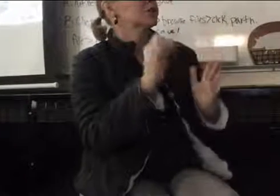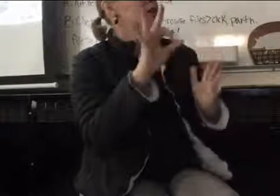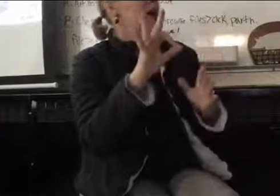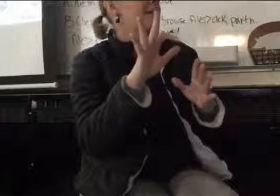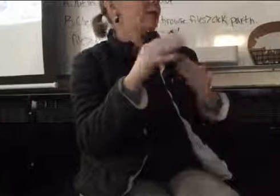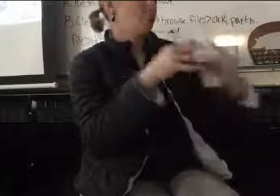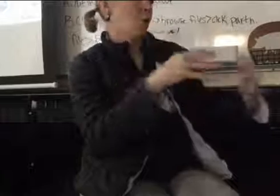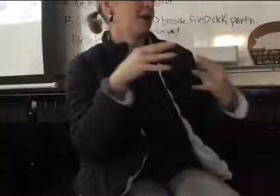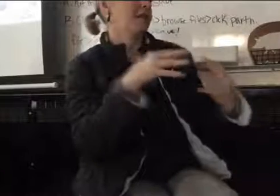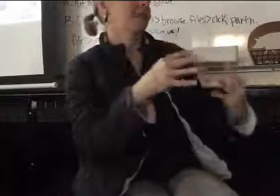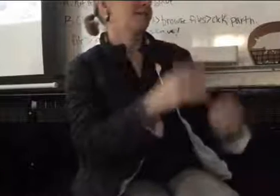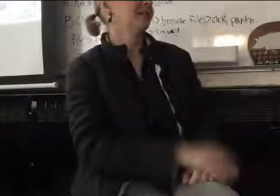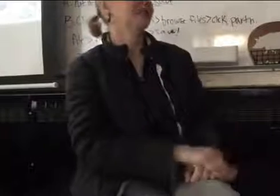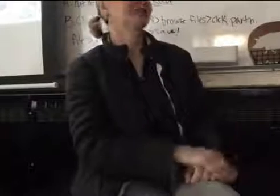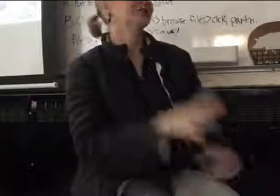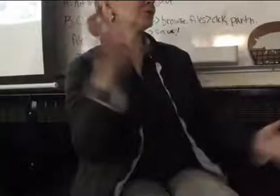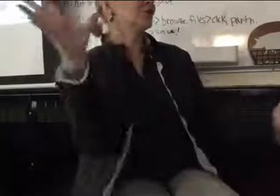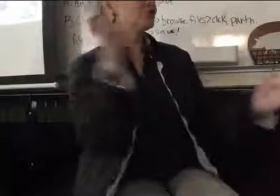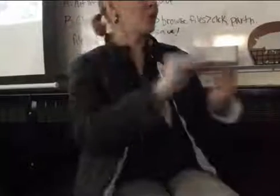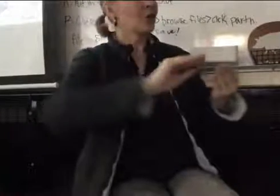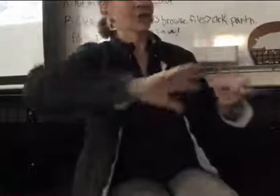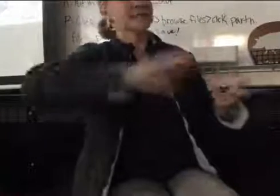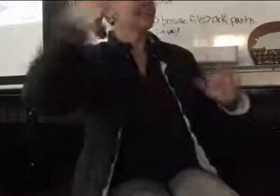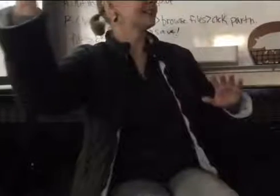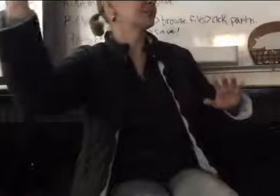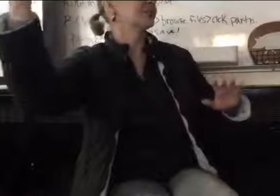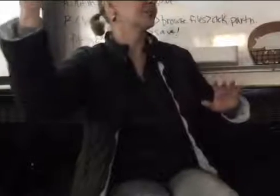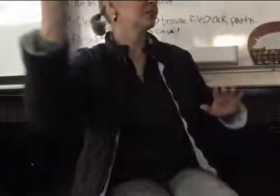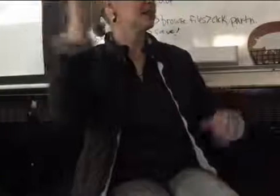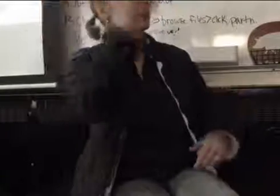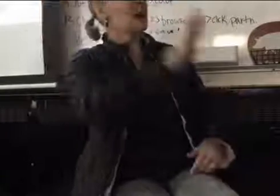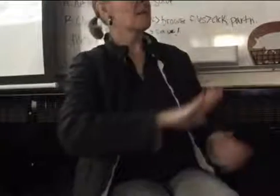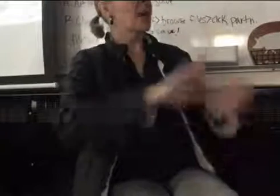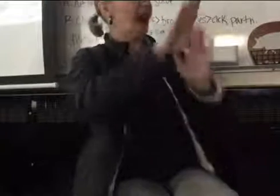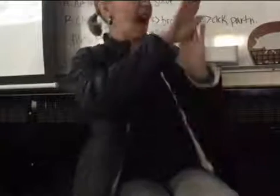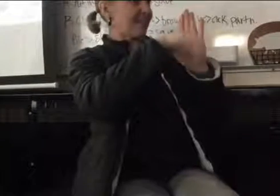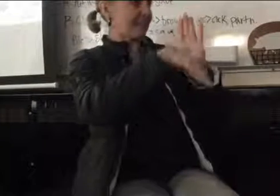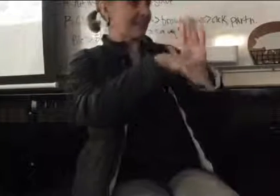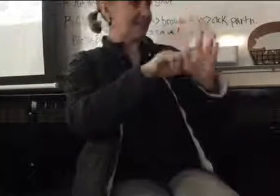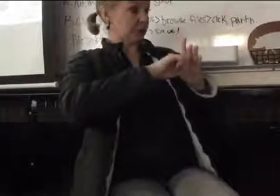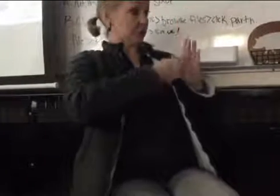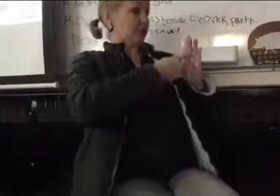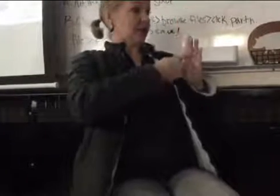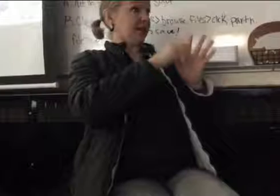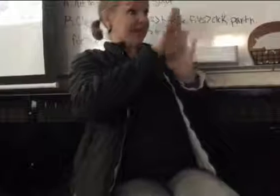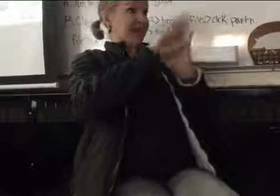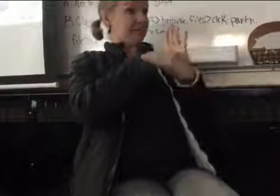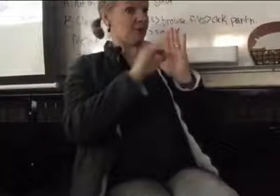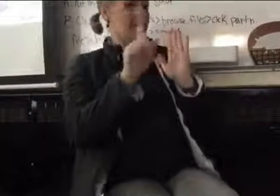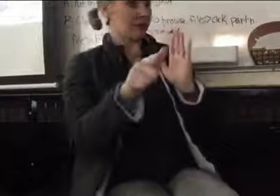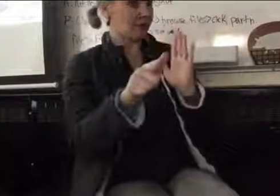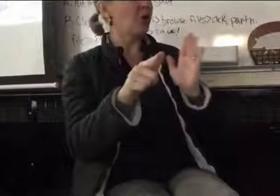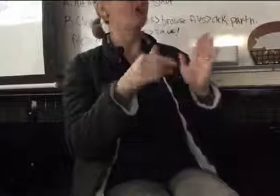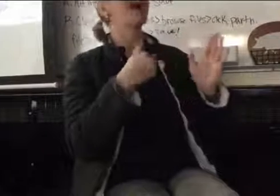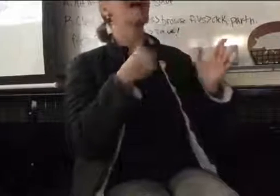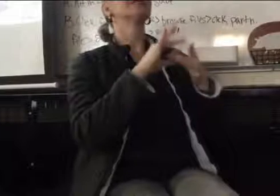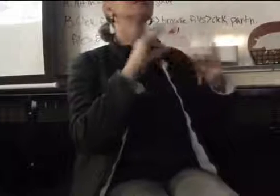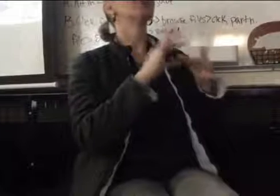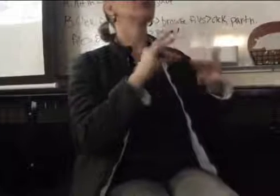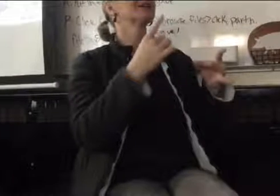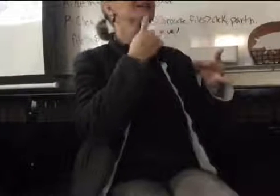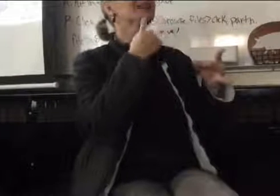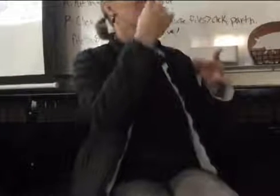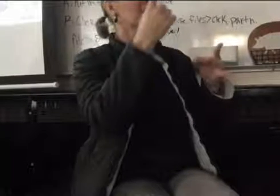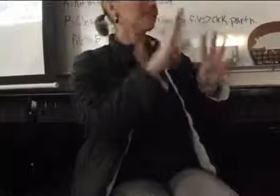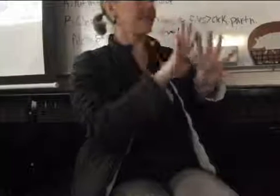a complete and total disaster. About 30 minutes into this, and if we actually look, there's a story that says that one of the